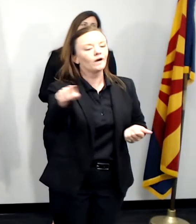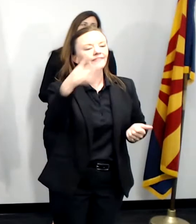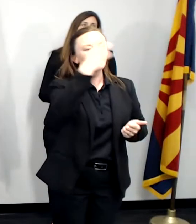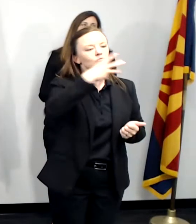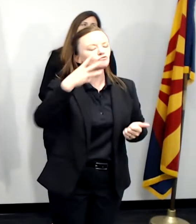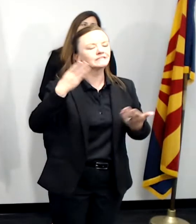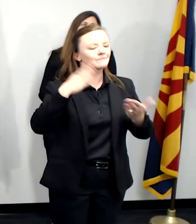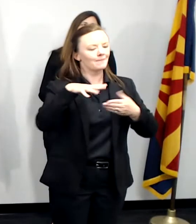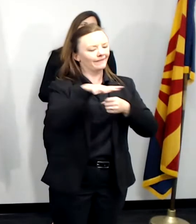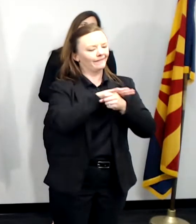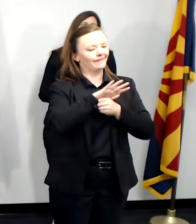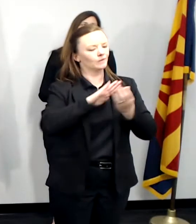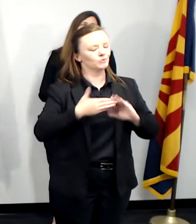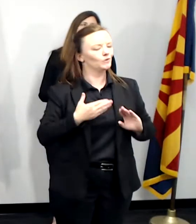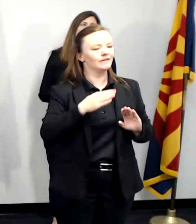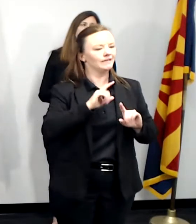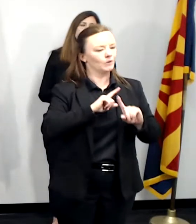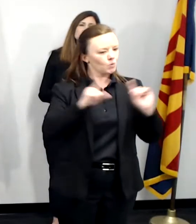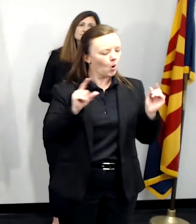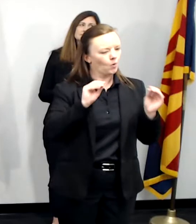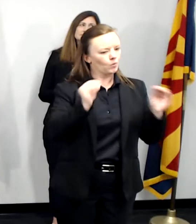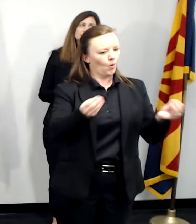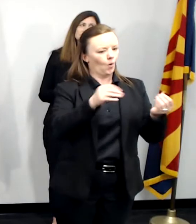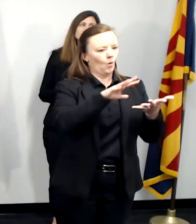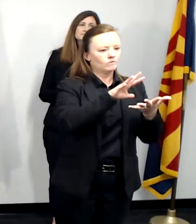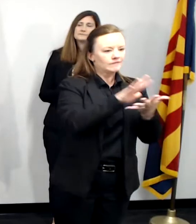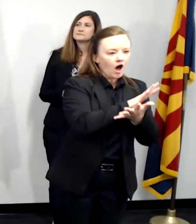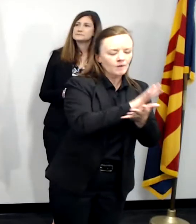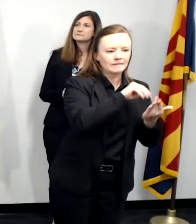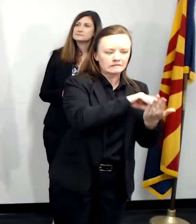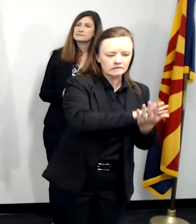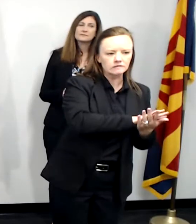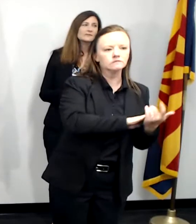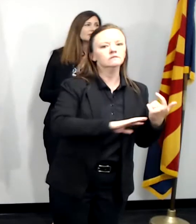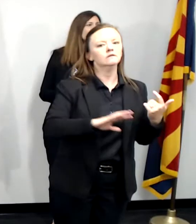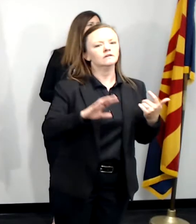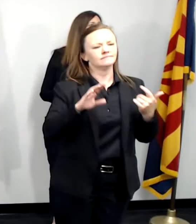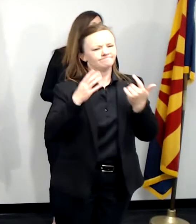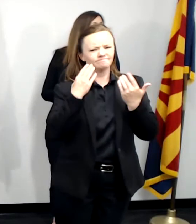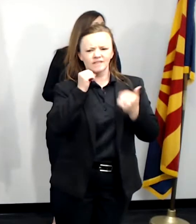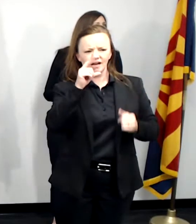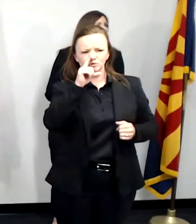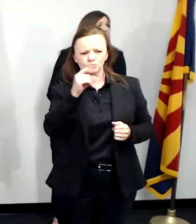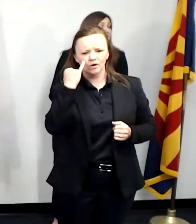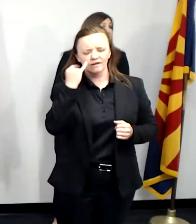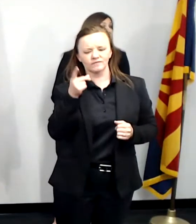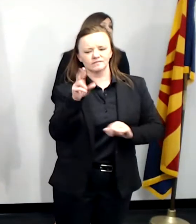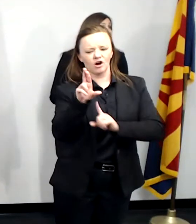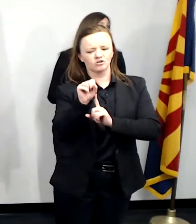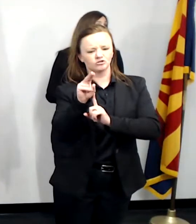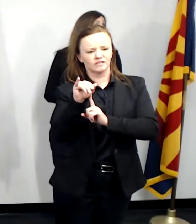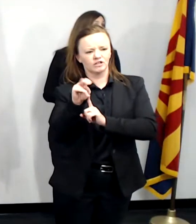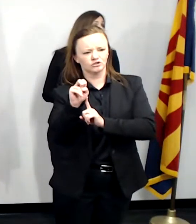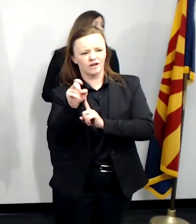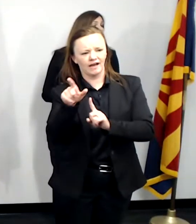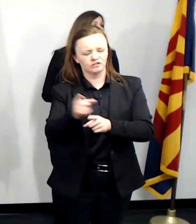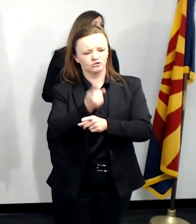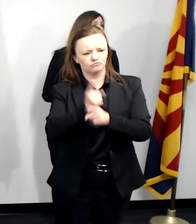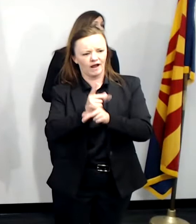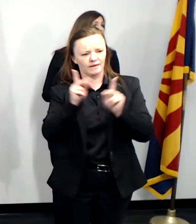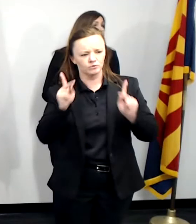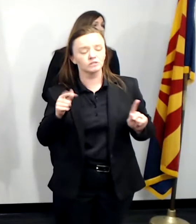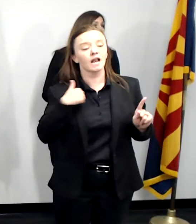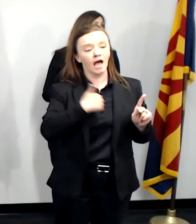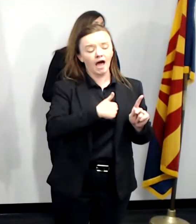be living in our community? I'm not sure if Dr. Sunenshine is the correct person for this question. I will say I do know we